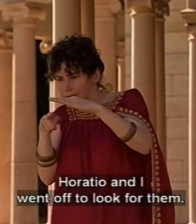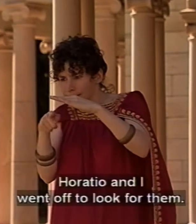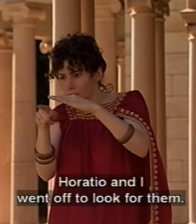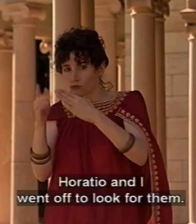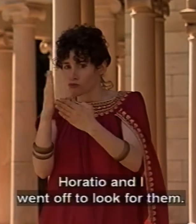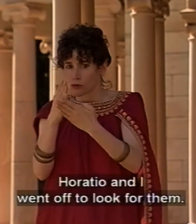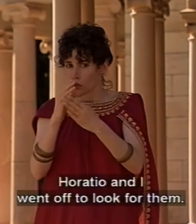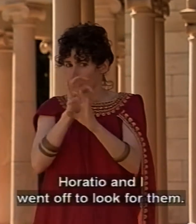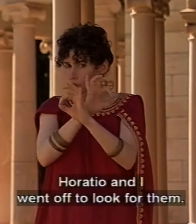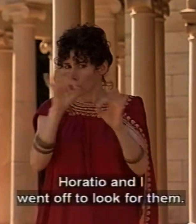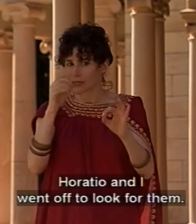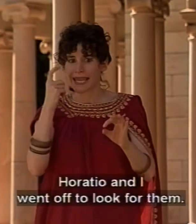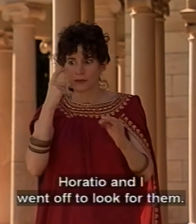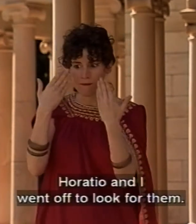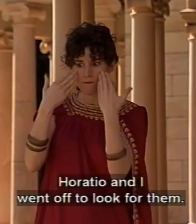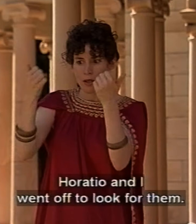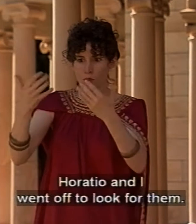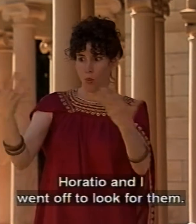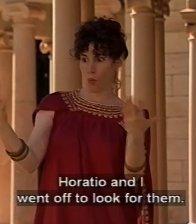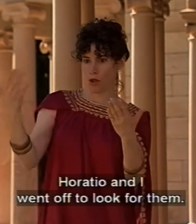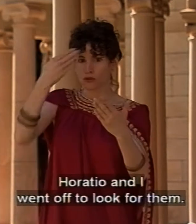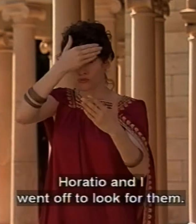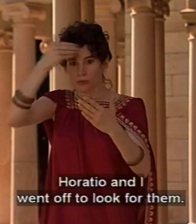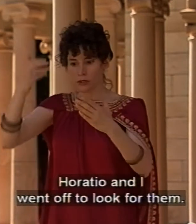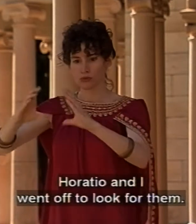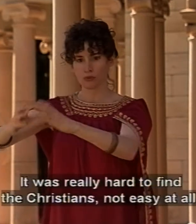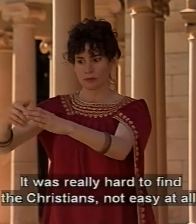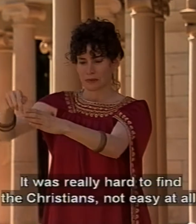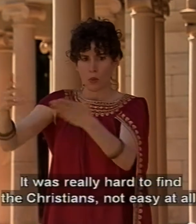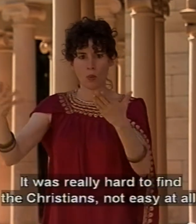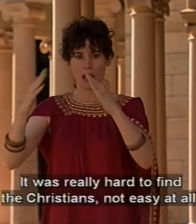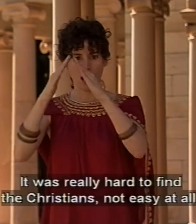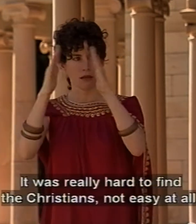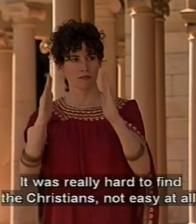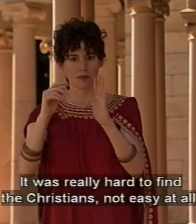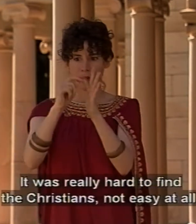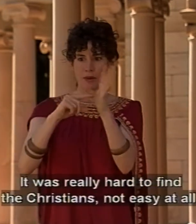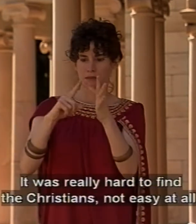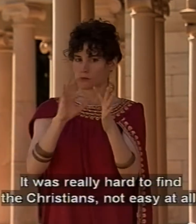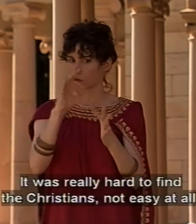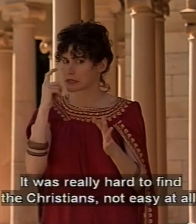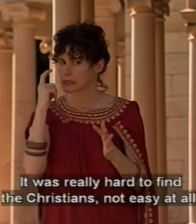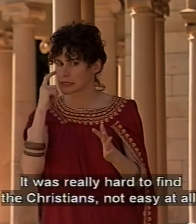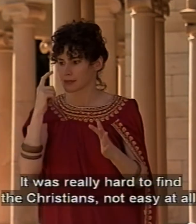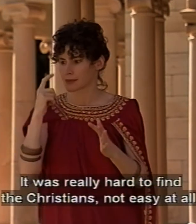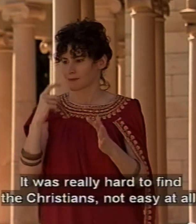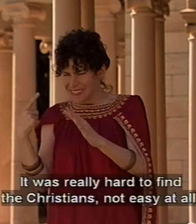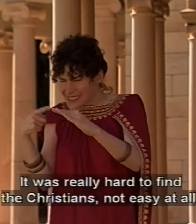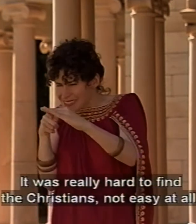Horatio and I were very keen to find out more, so we went off to look for them. It was really hard to find the Christians in the places that they